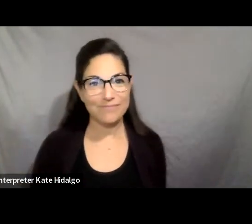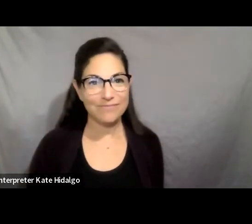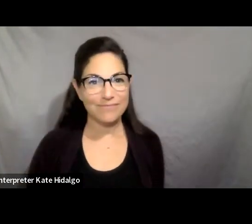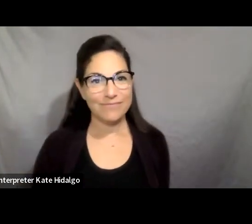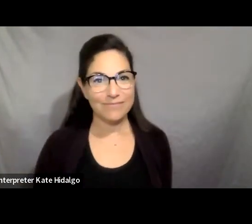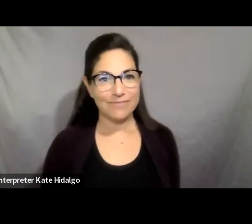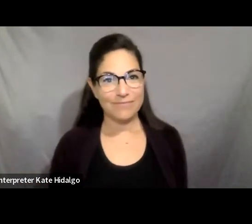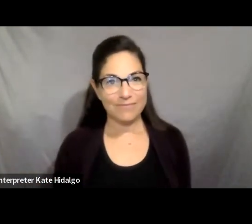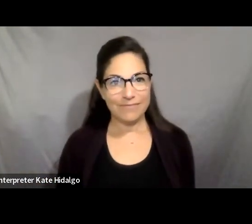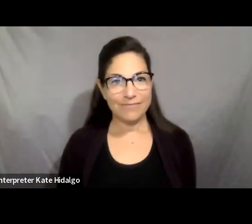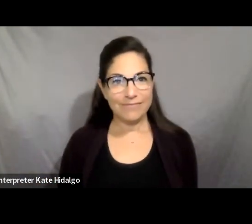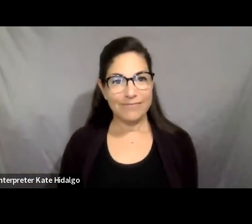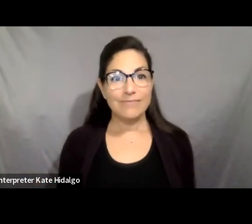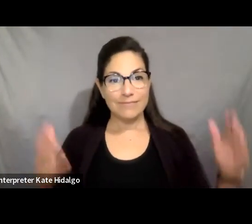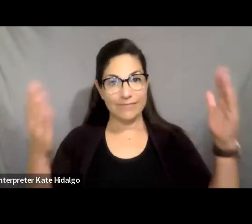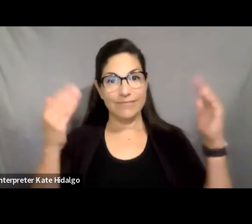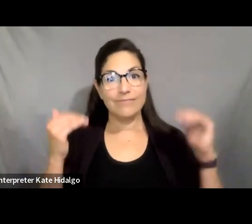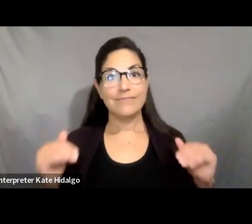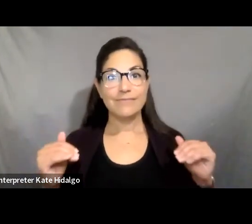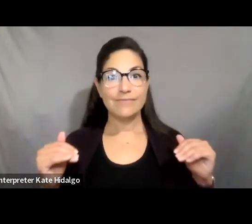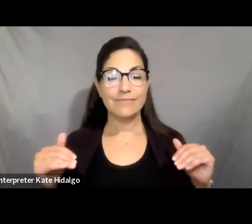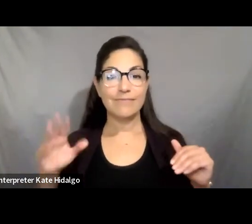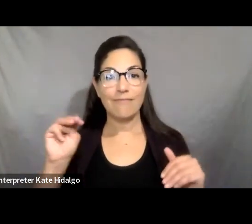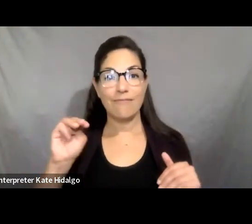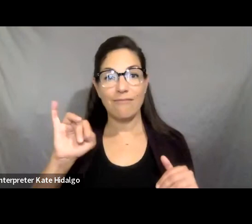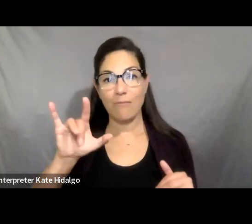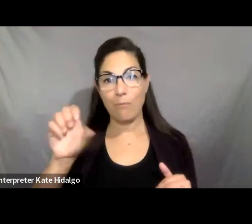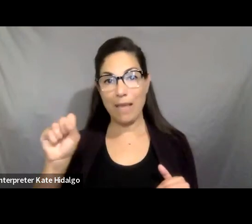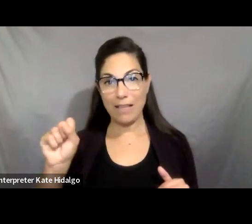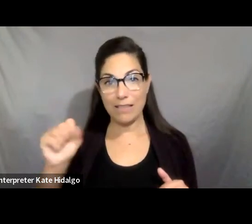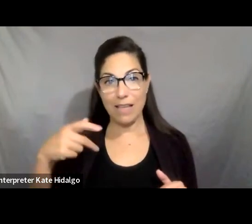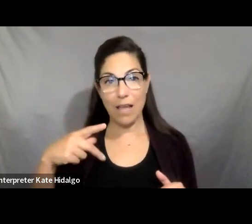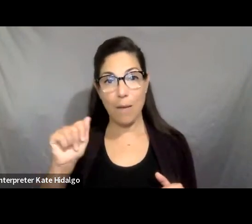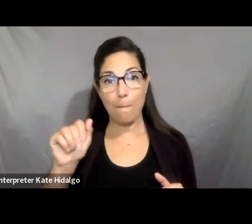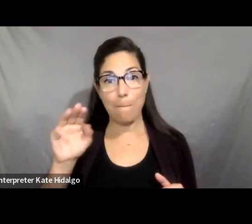Thank you. Next up from Mills, Pam Jasinski.